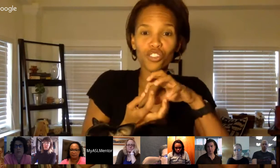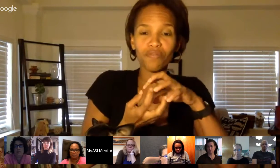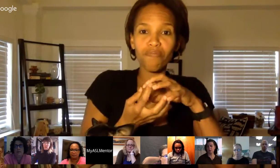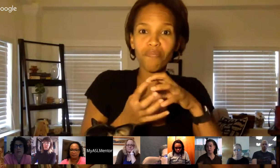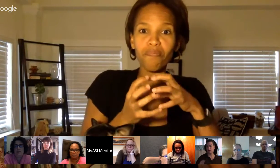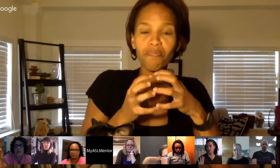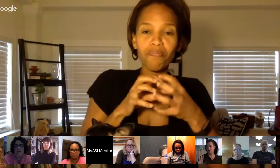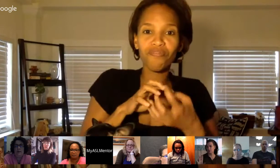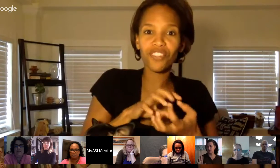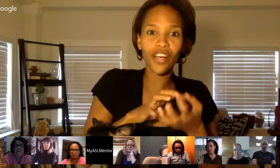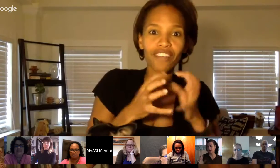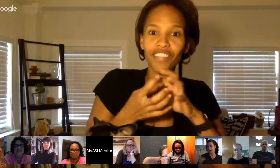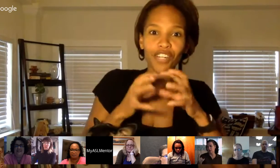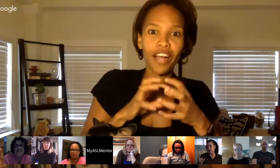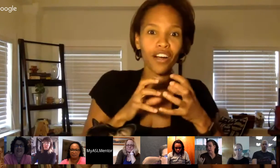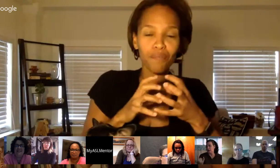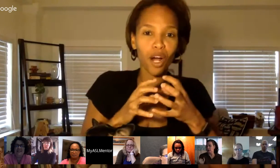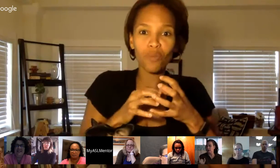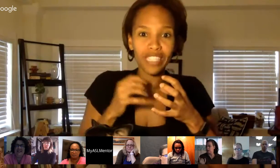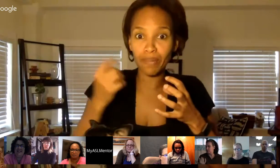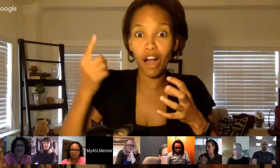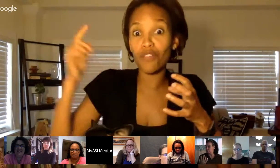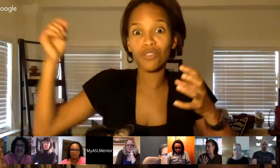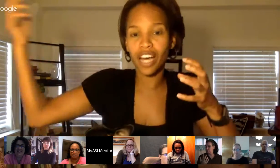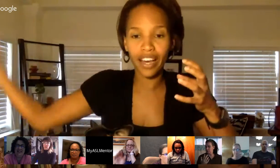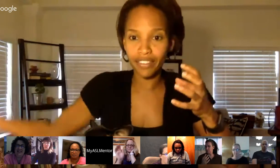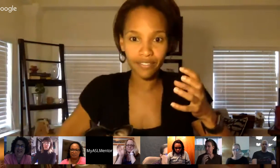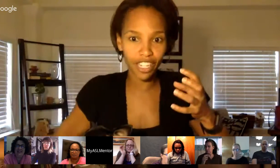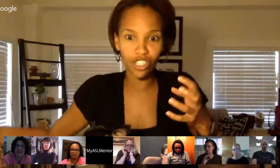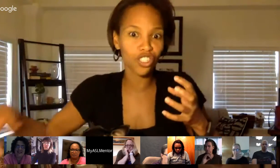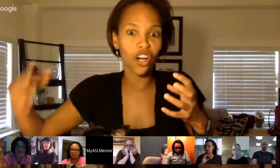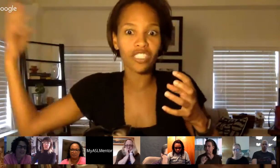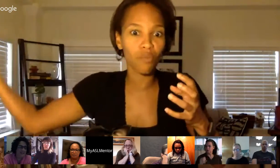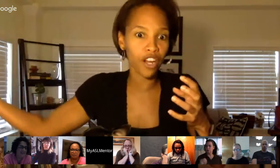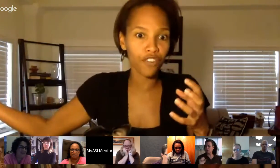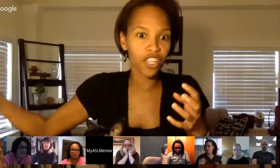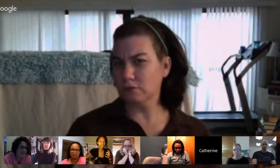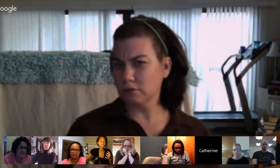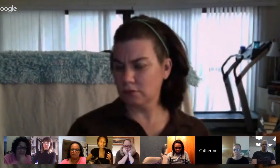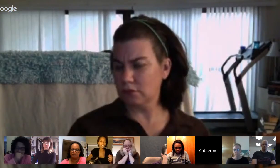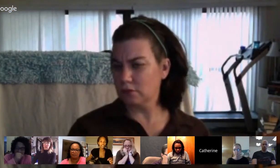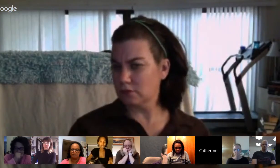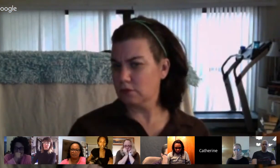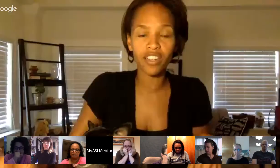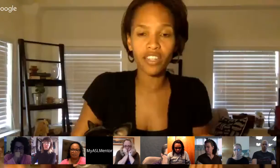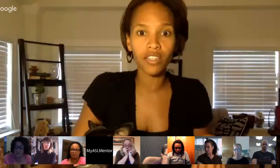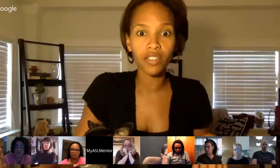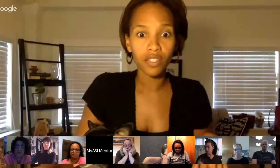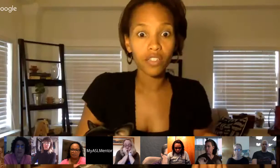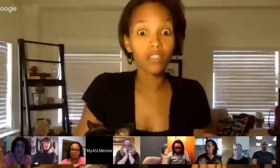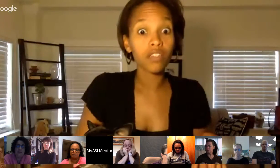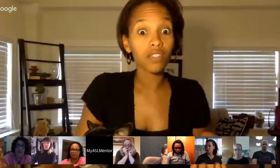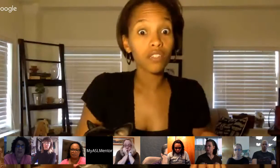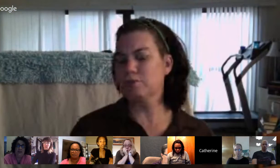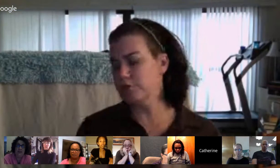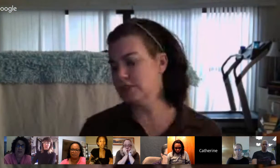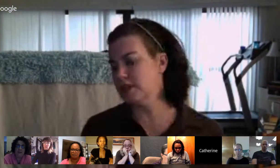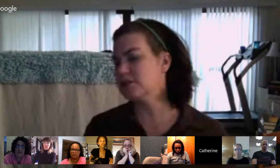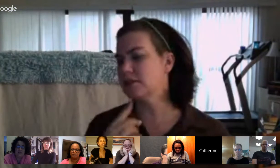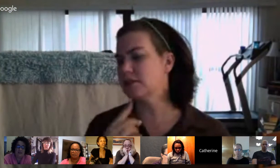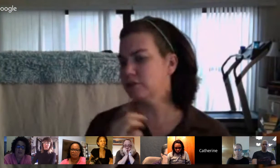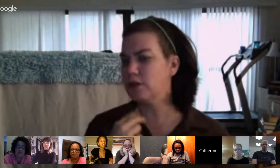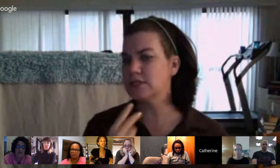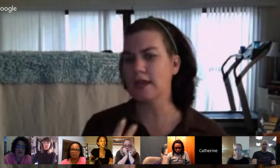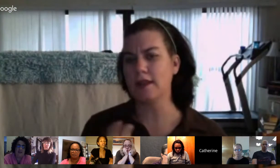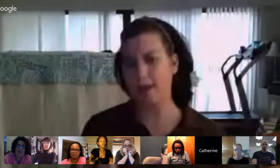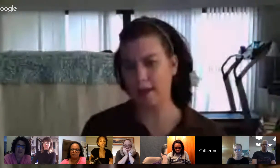her trying to figure out probably some other sign that she saw somewhere, So concept of intersectionality. You could